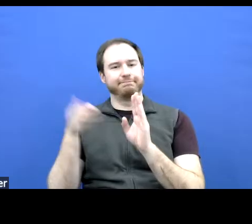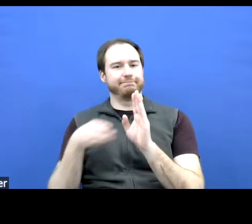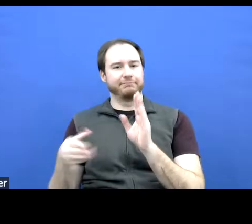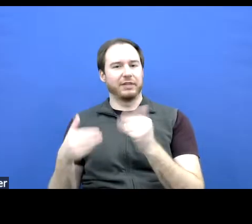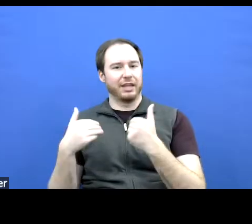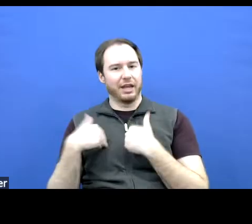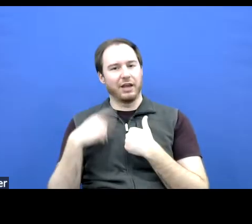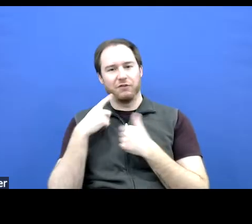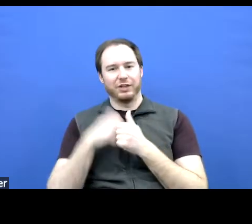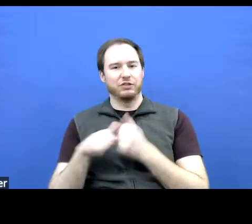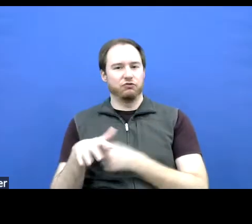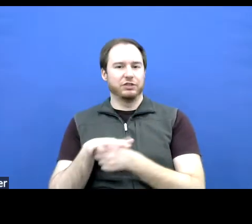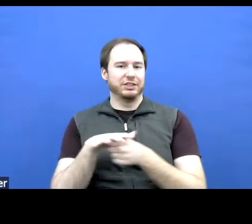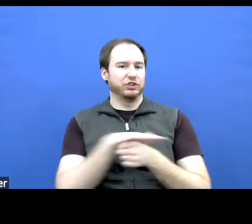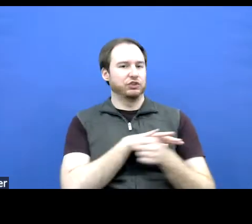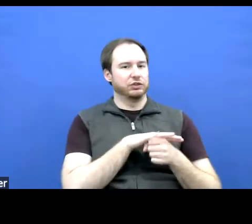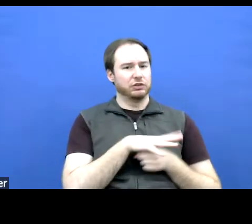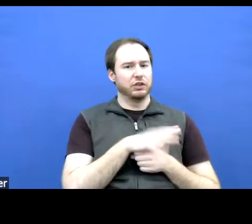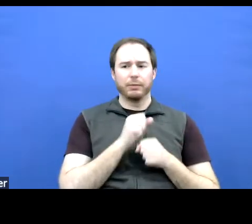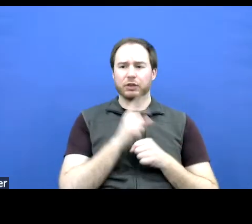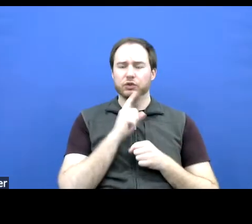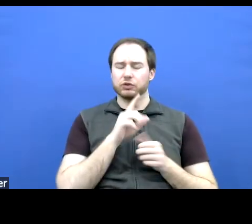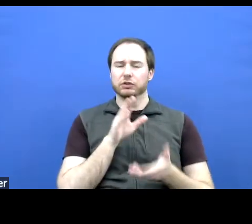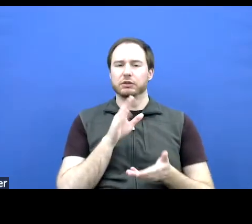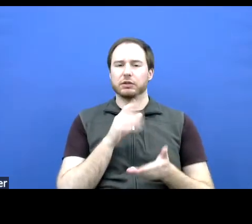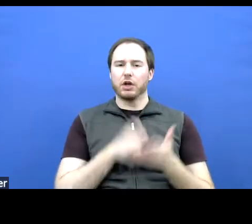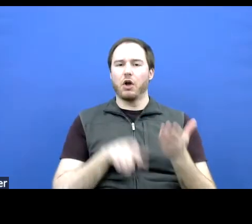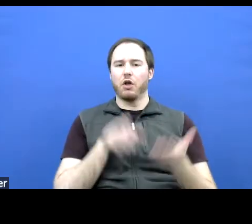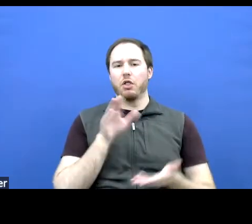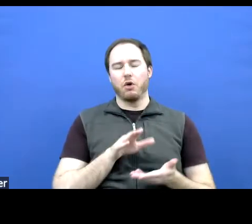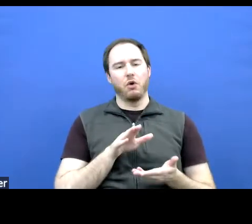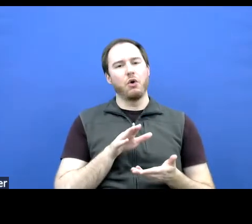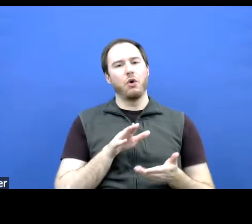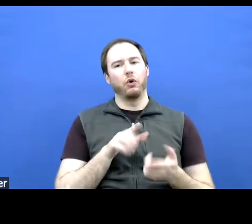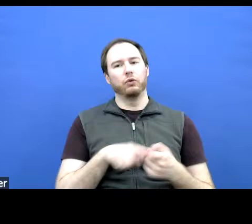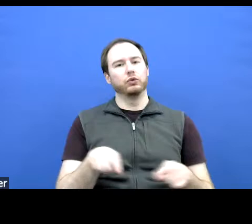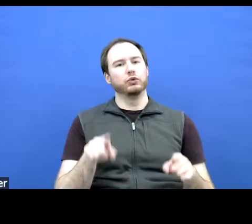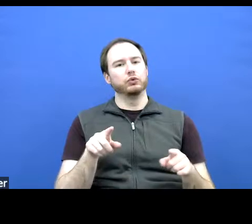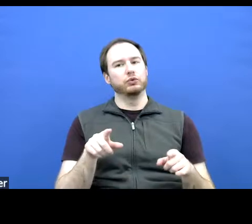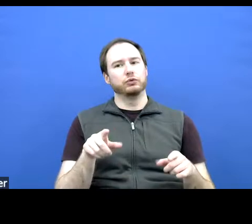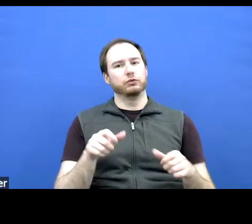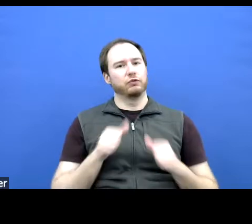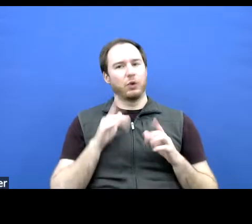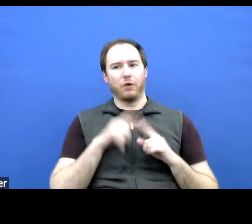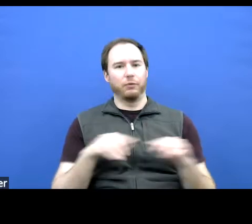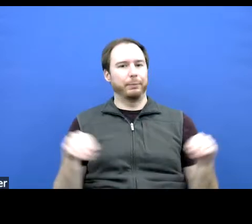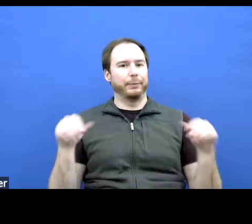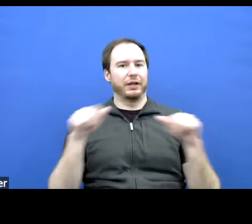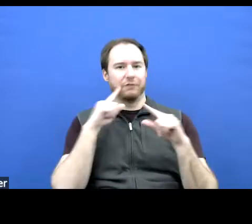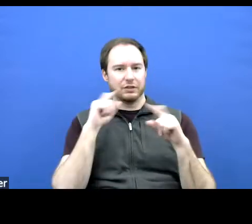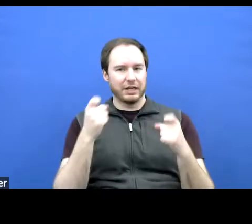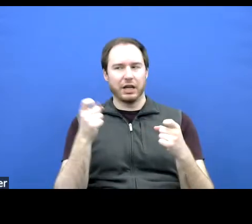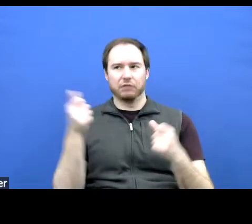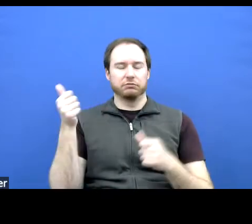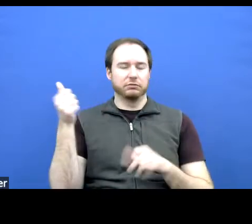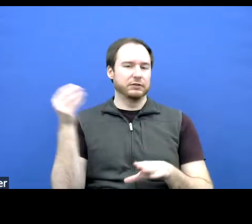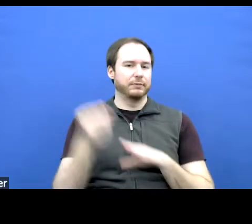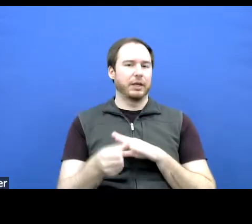remain strong. as well as keep the costs to our residents down for the library.